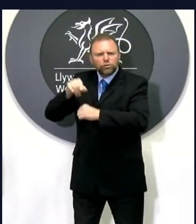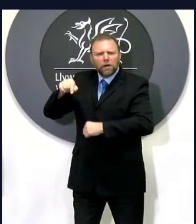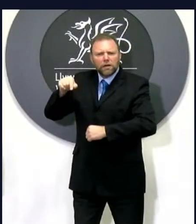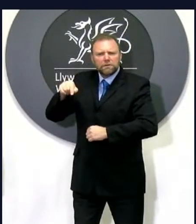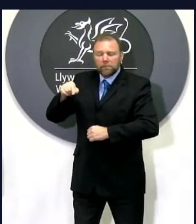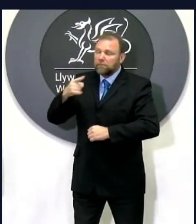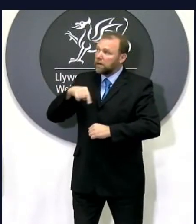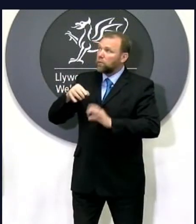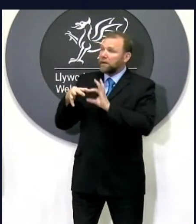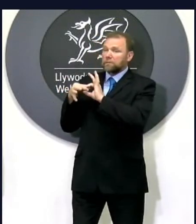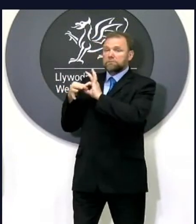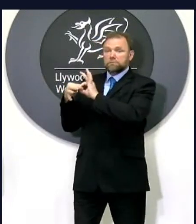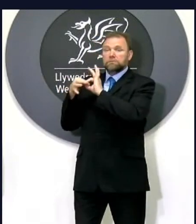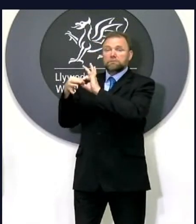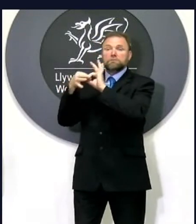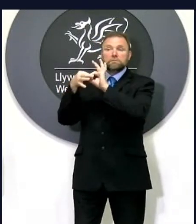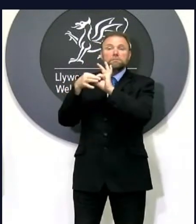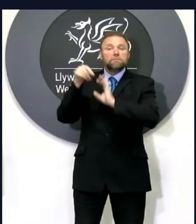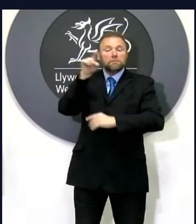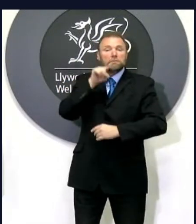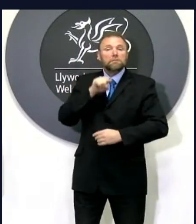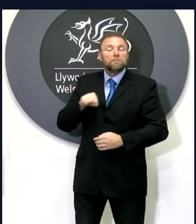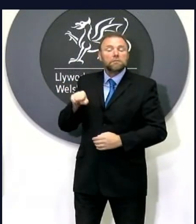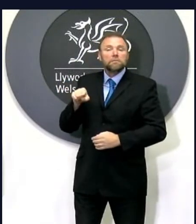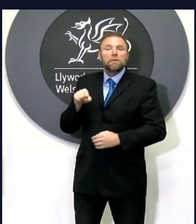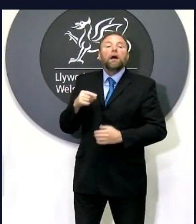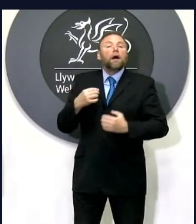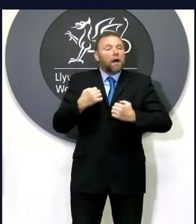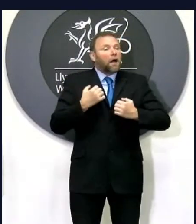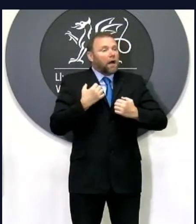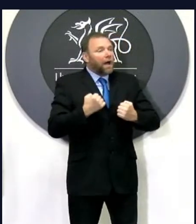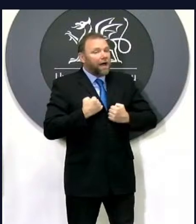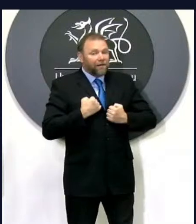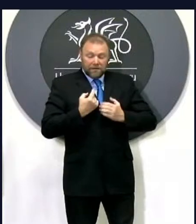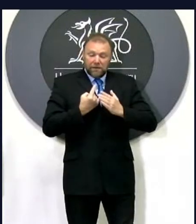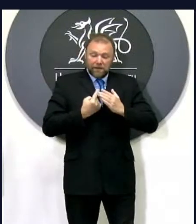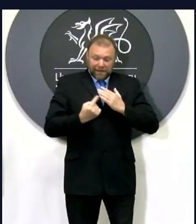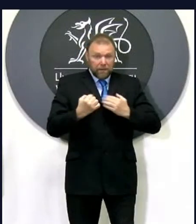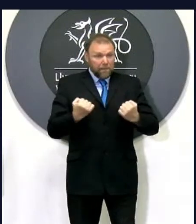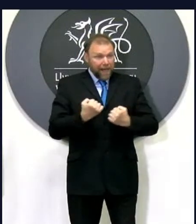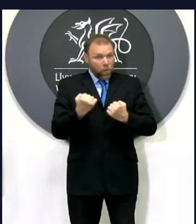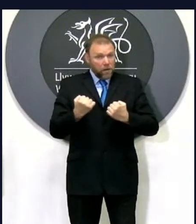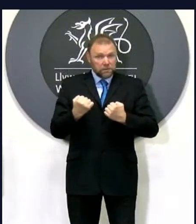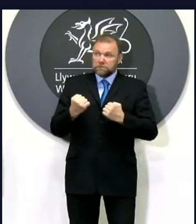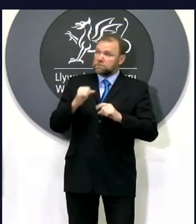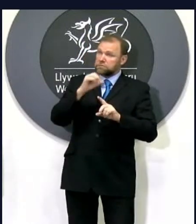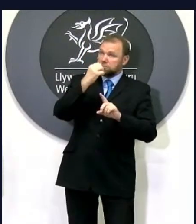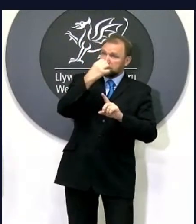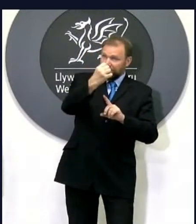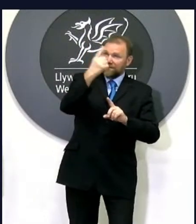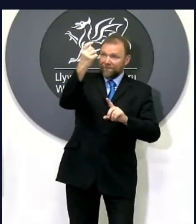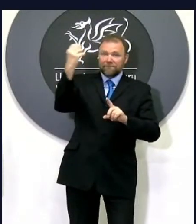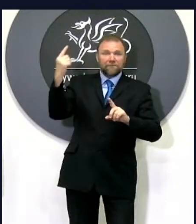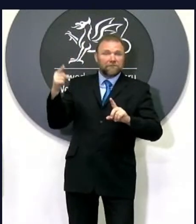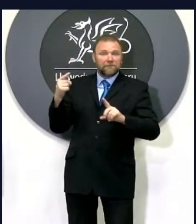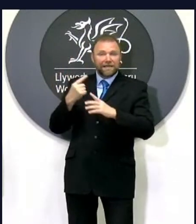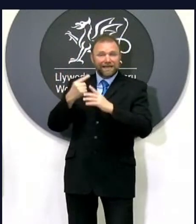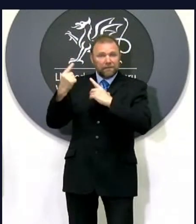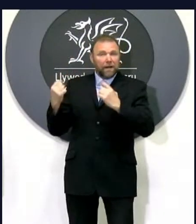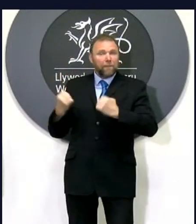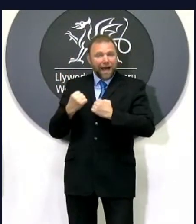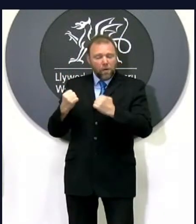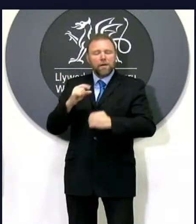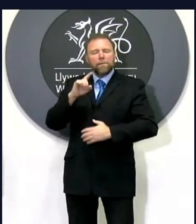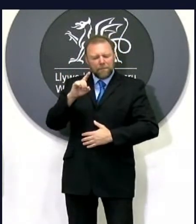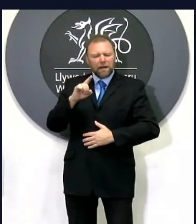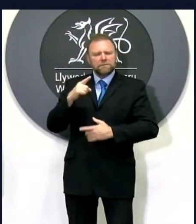on it together. We do have independent powers in all four nations on this matter, but the fact that we are discussing